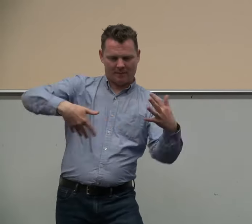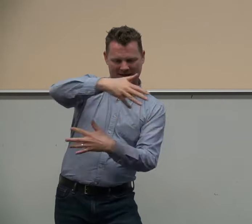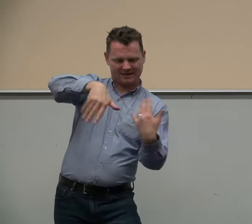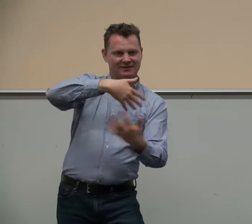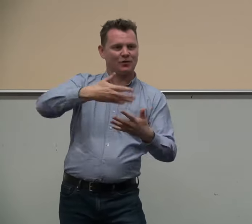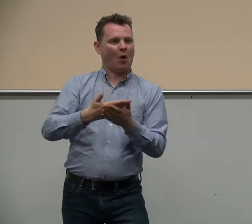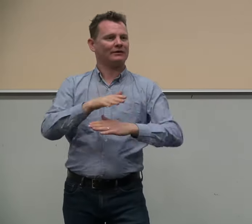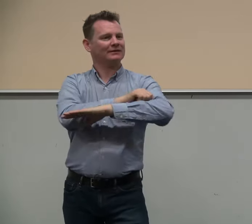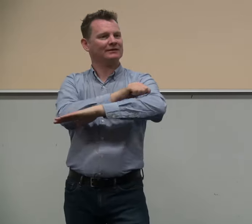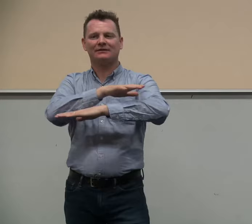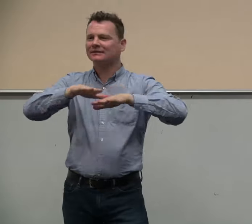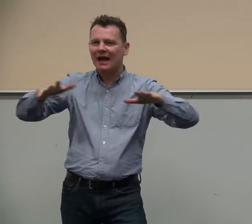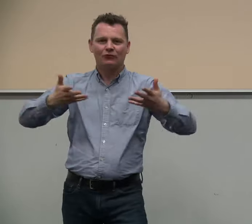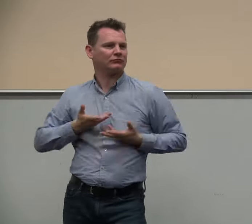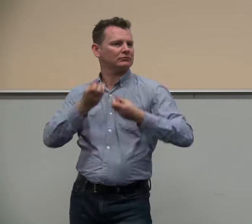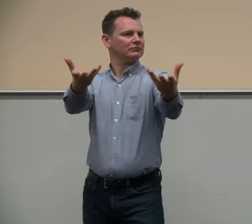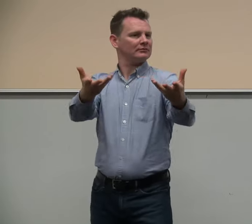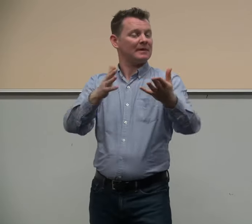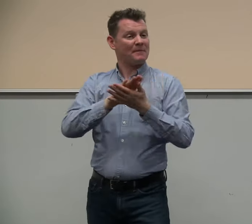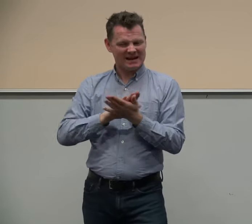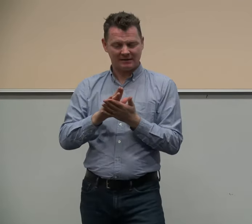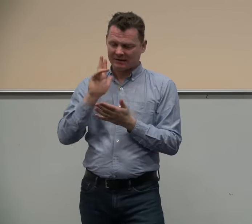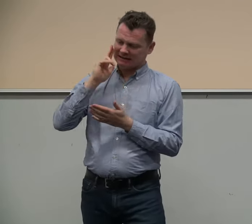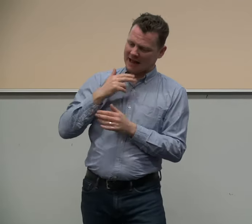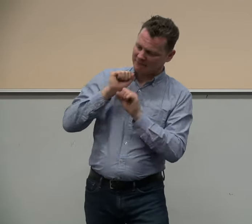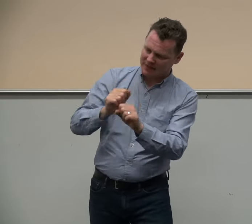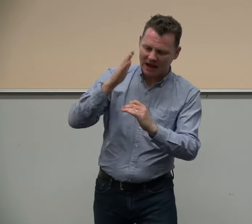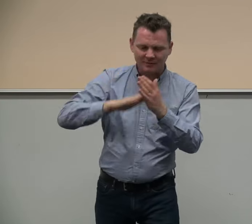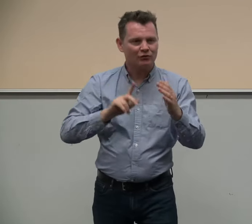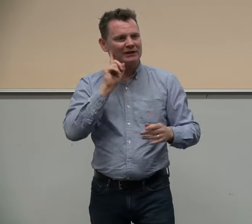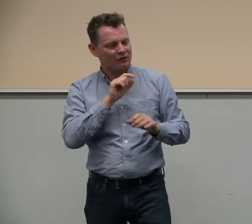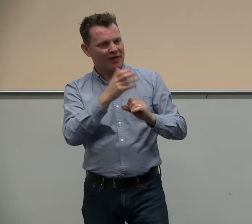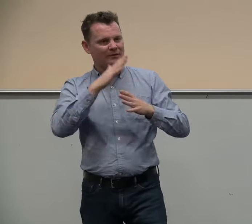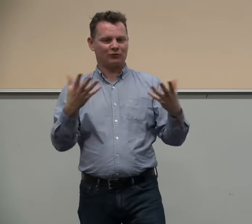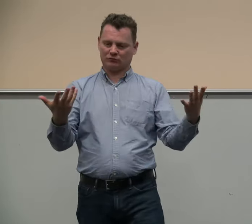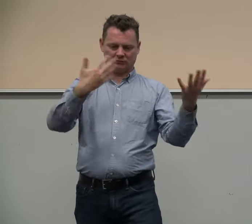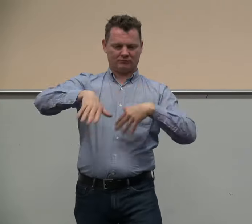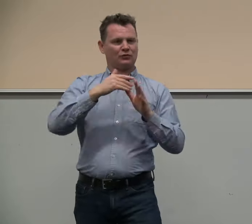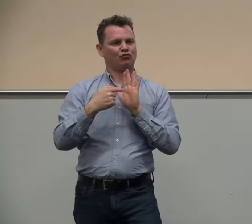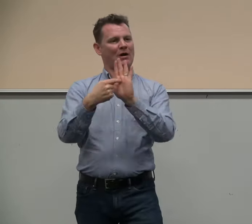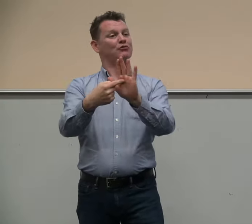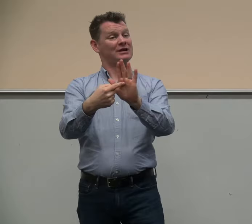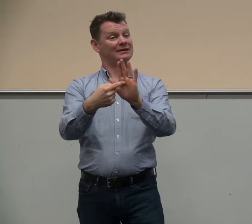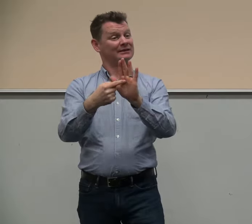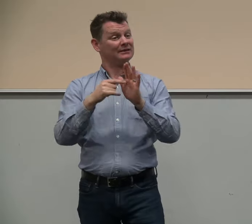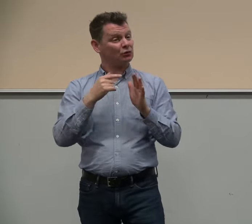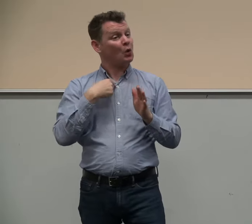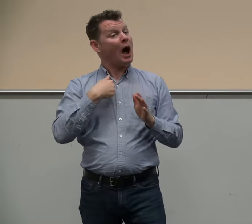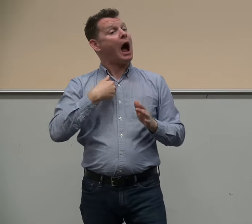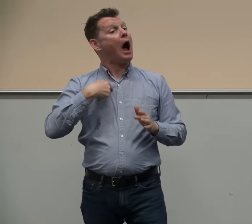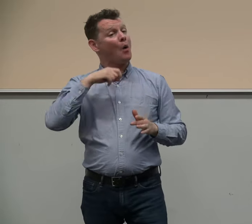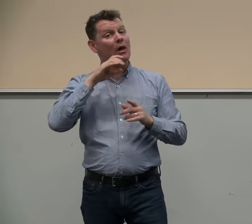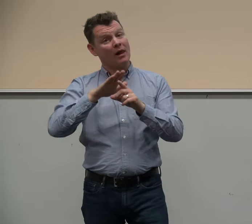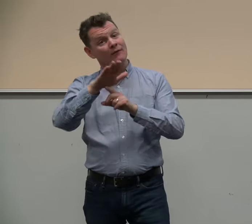and how the experience of deaf people as well as the experience of hearing people is represented on stage. So what I'm going to do is sort of set up a creative